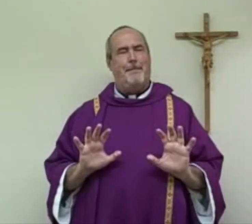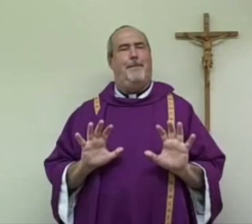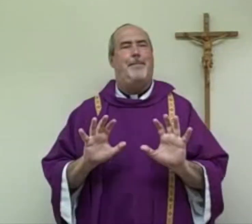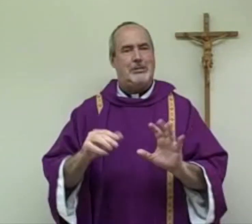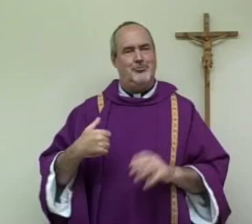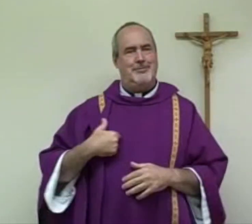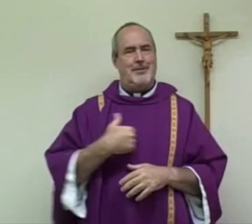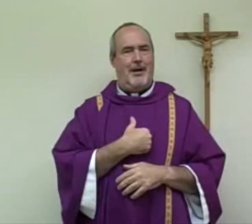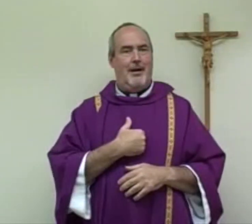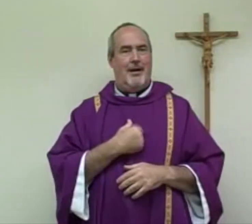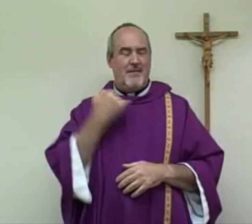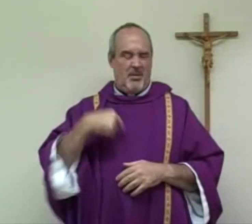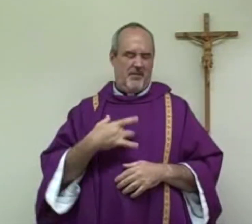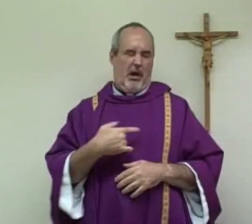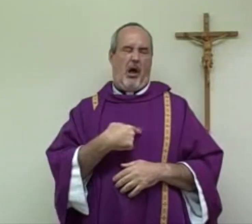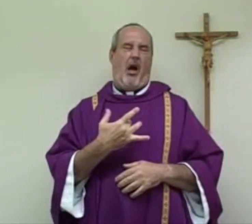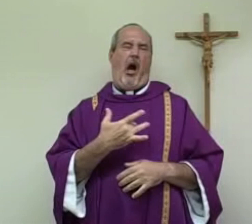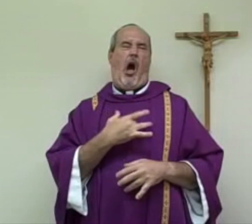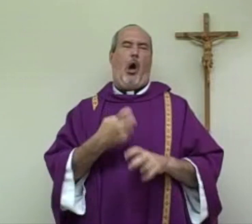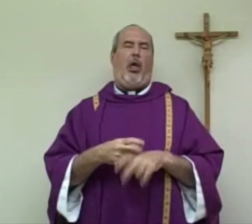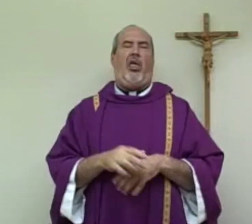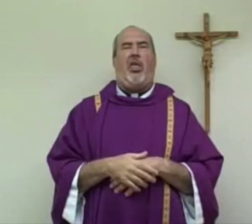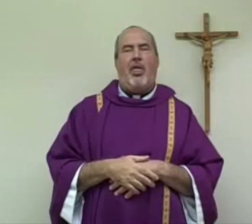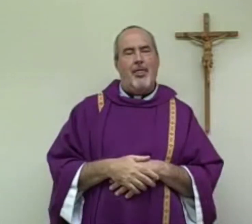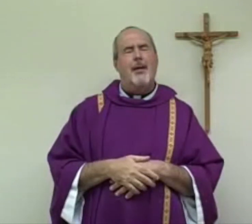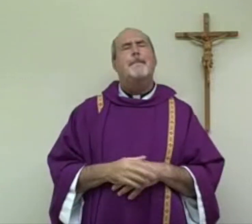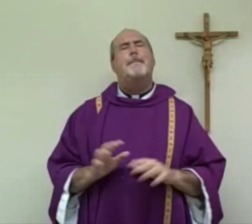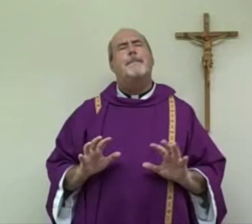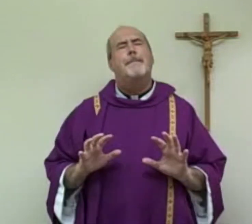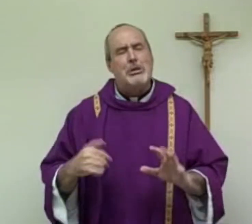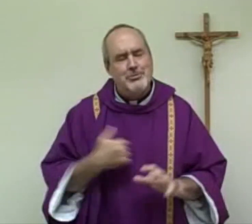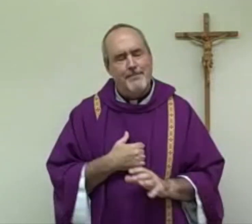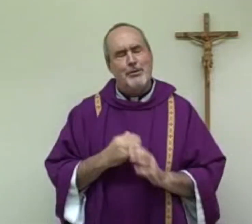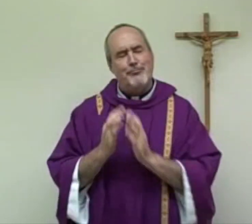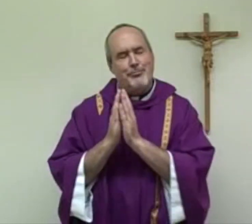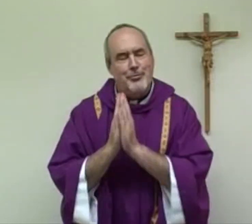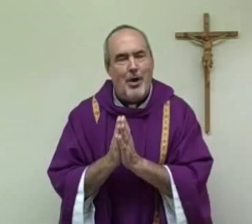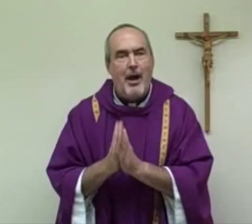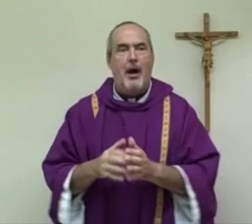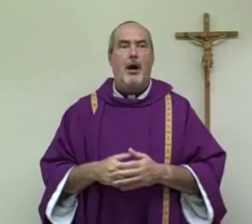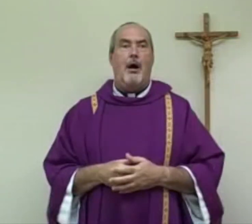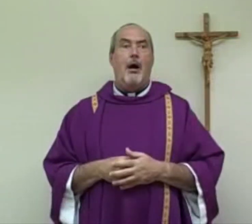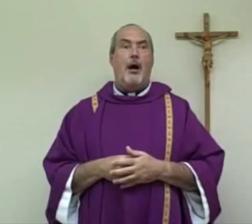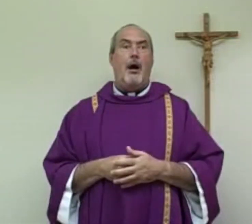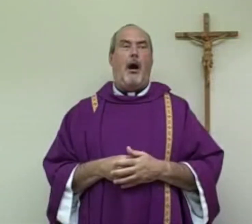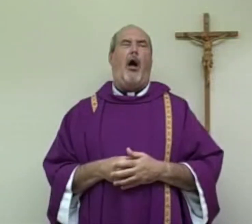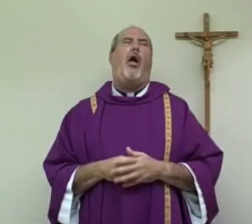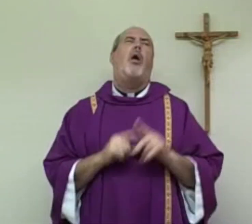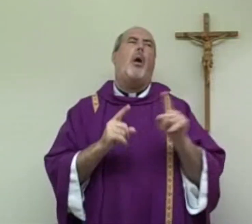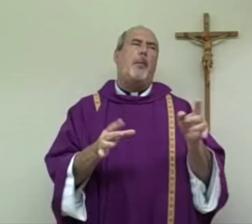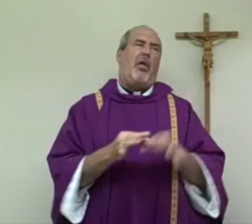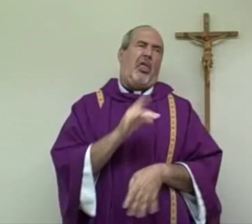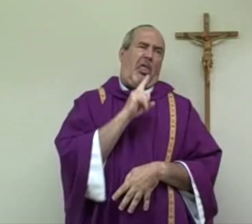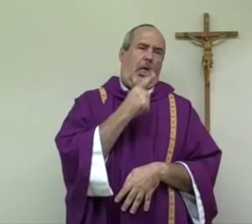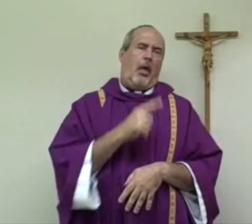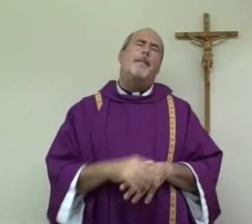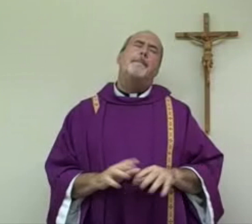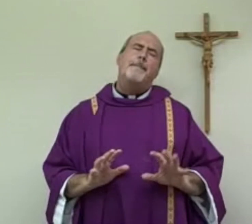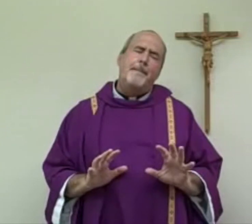We have to try and push ourselves. Even if in our heart we say, "Oh, I don't want to pray. I don't want to